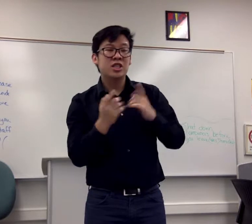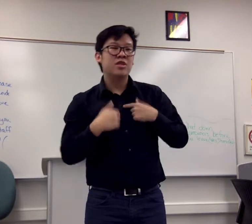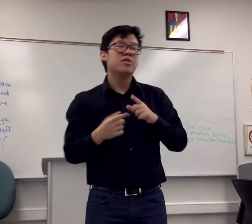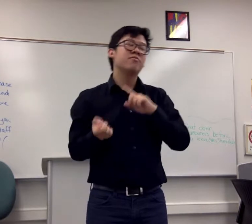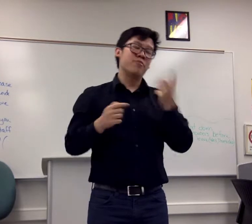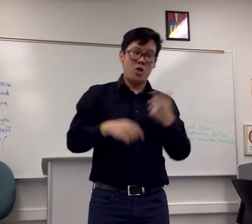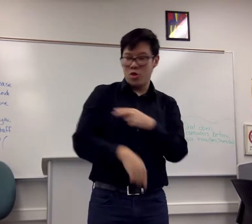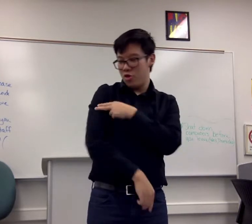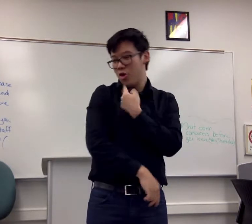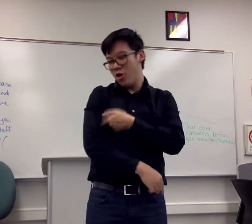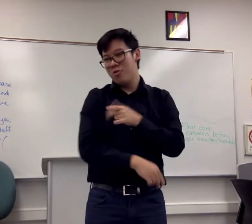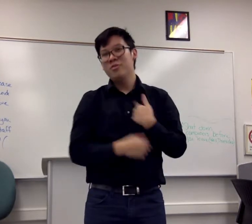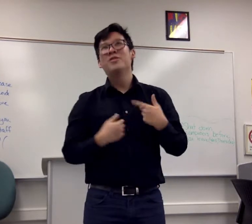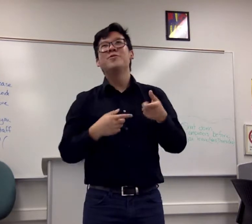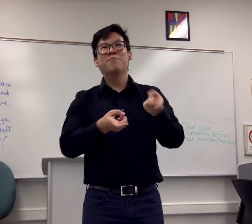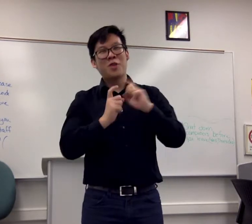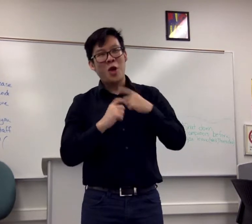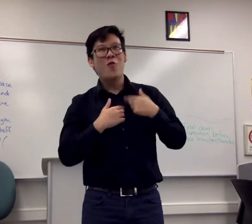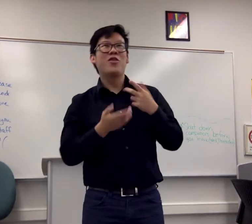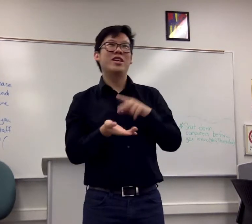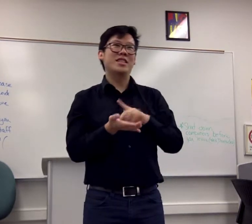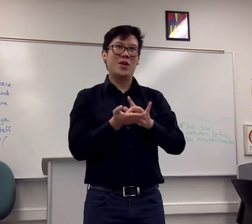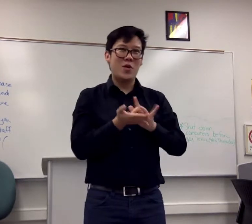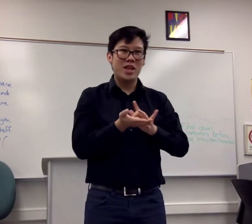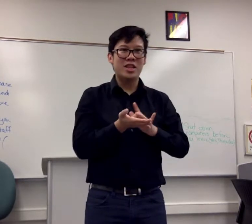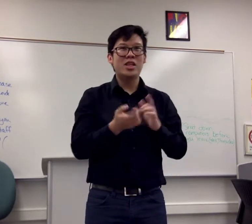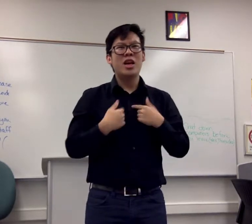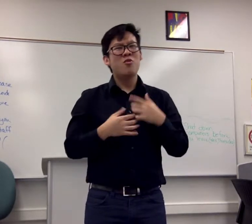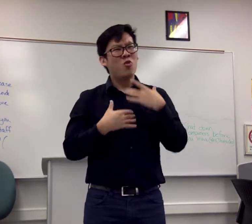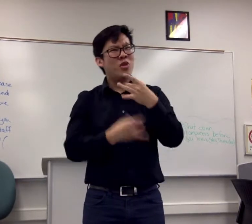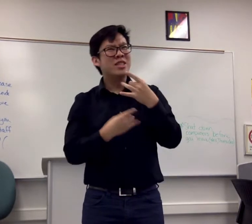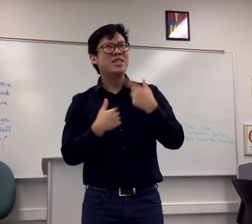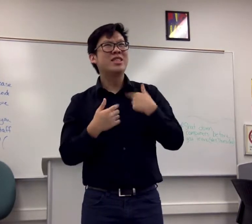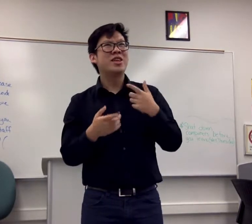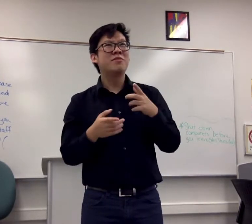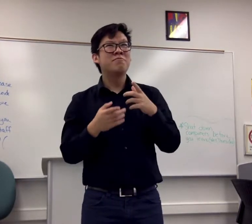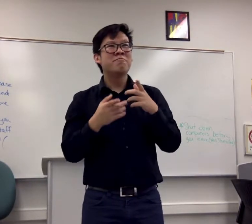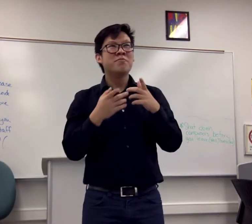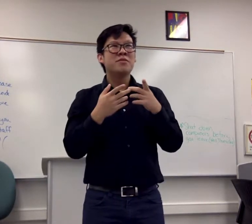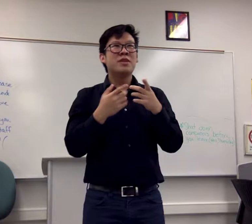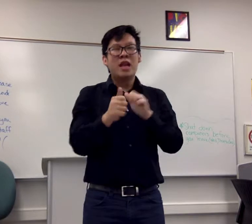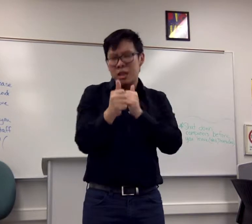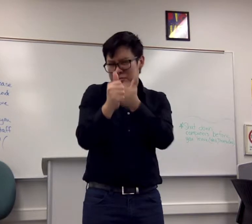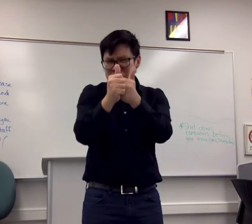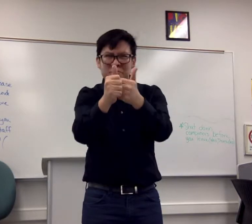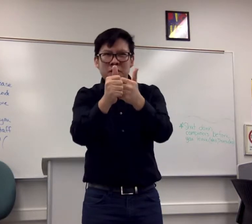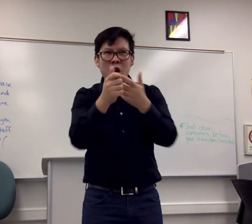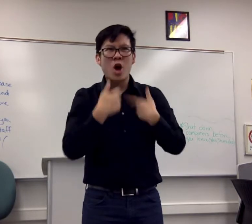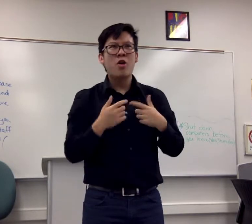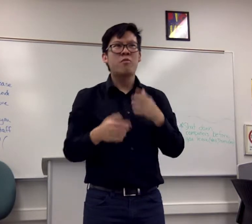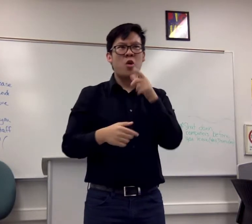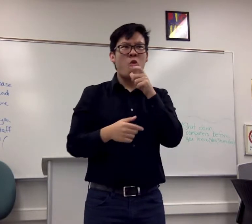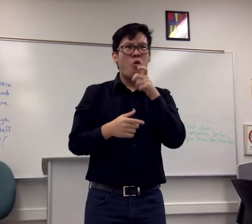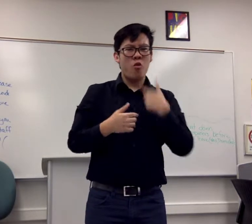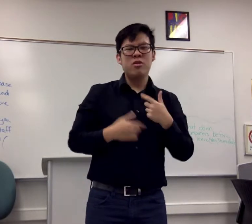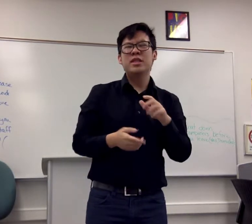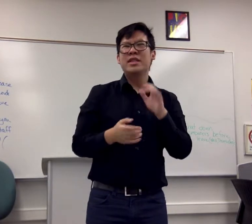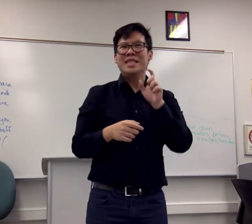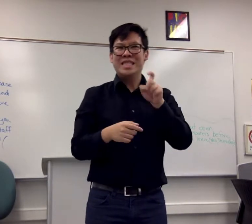it's interesting how they're supposed to track it, and they do, I guess, track it, but yet he's still able to get it from some hospitals. Yeah, probably